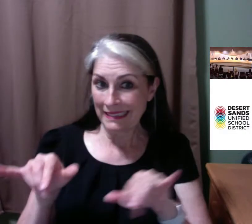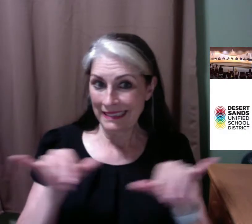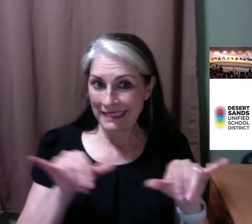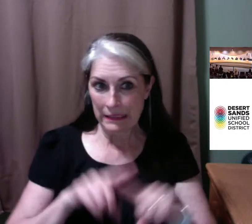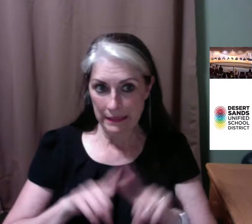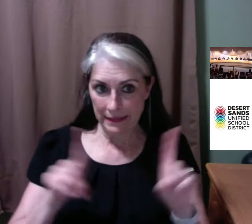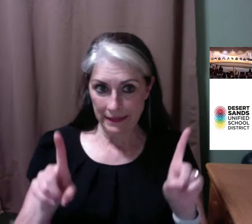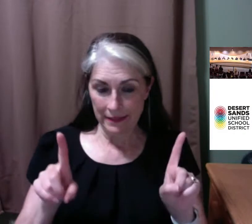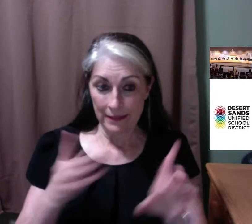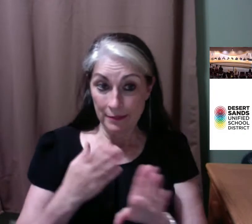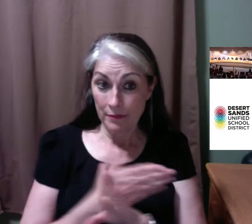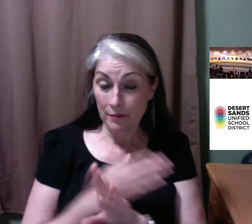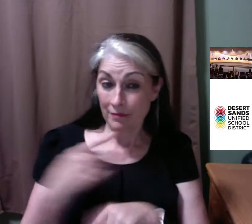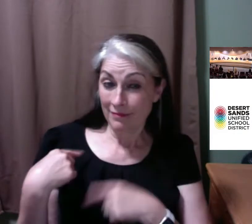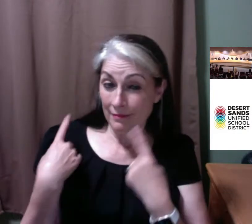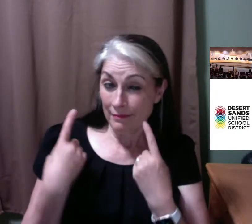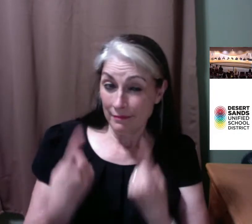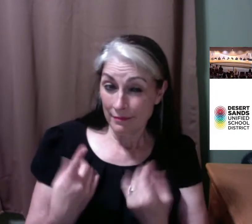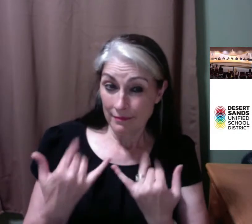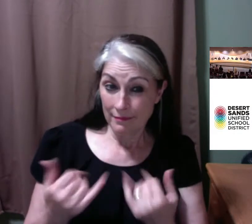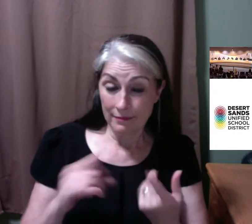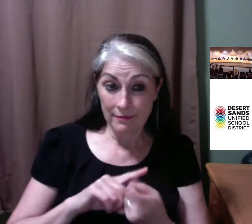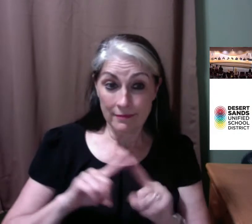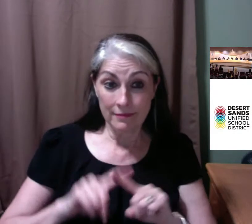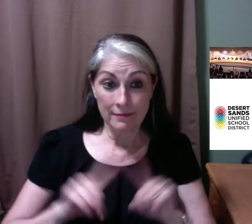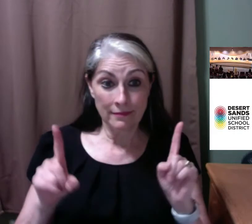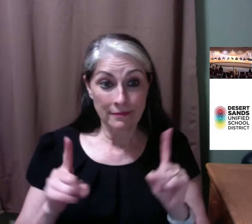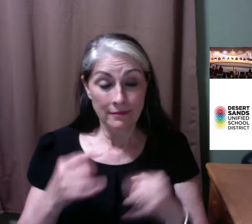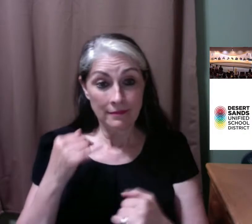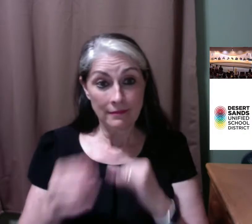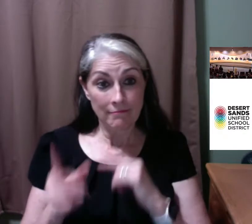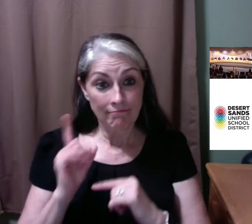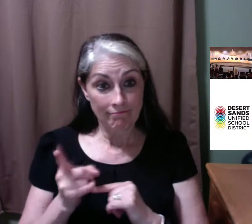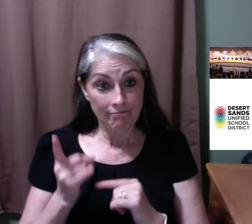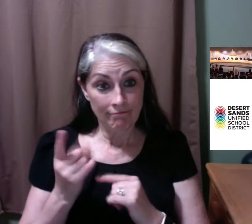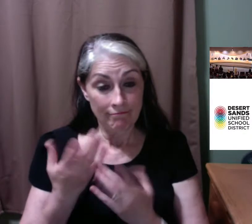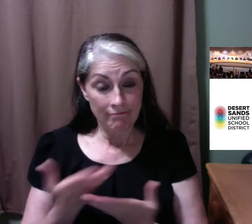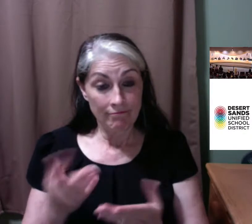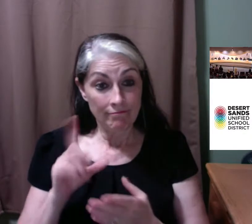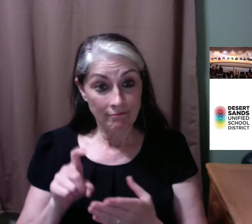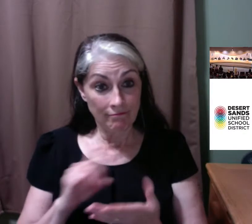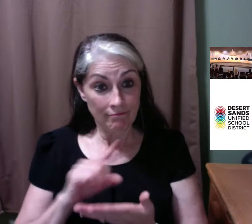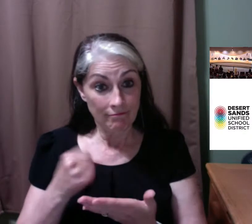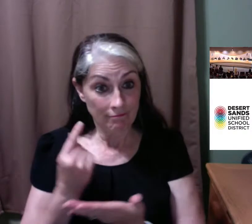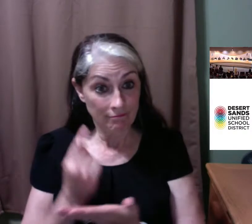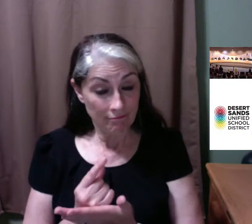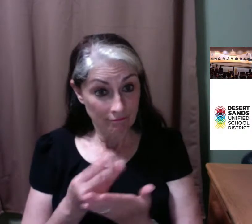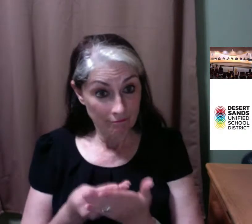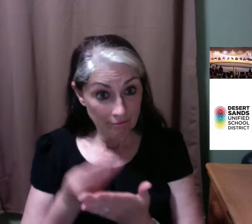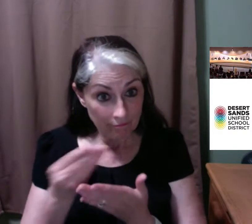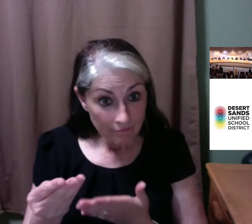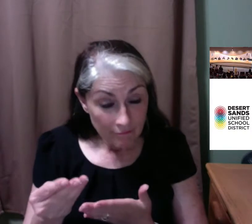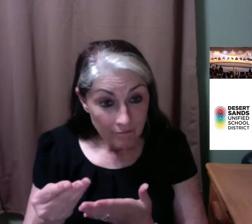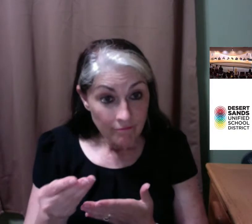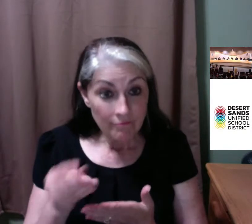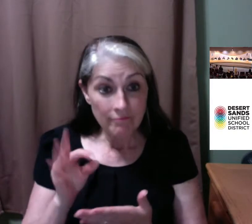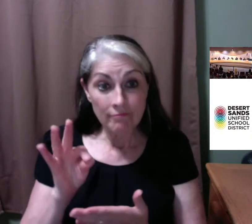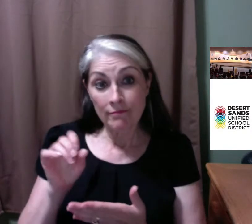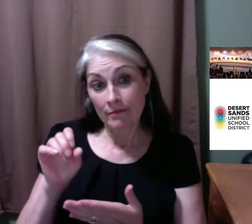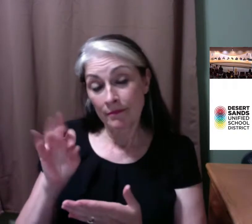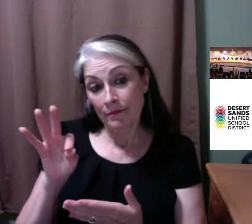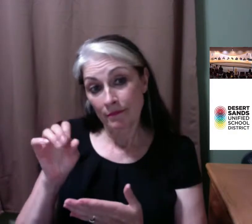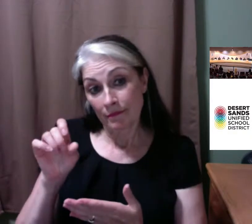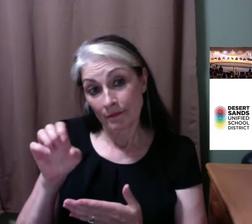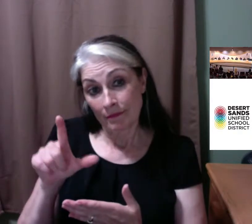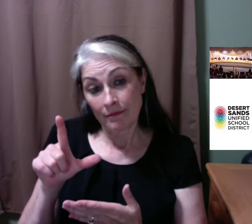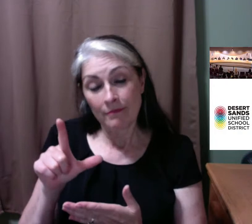we have done for years, and when it came time for some of the last minute things we needed for graduation, fiscal and purchasing said, okay, so we have a glitch, we